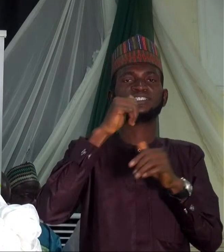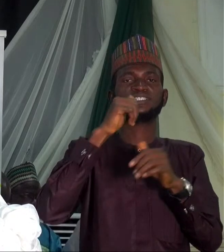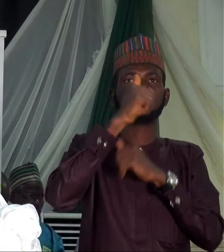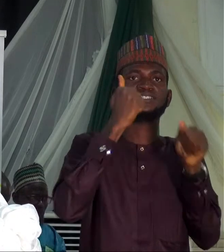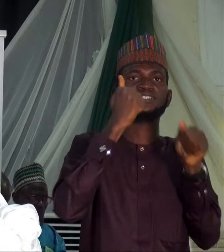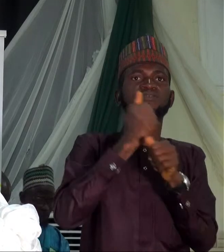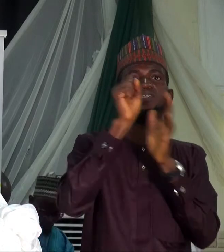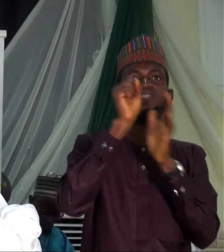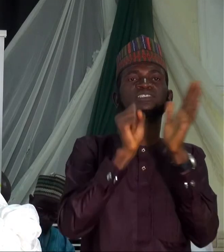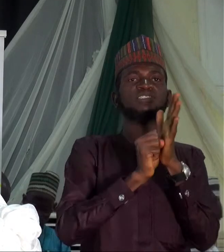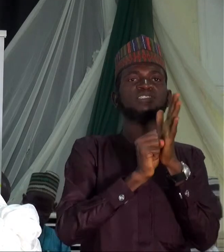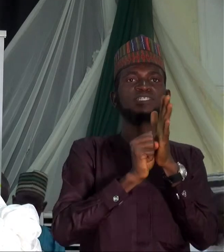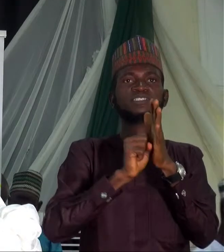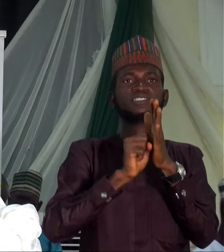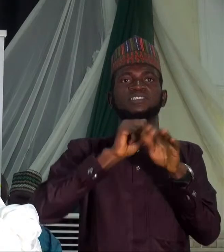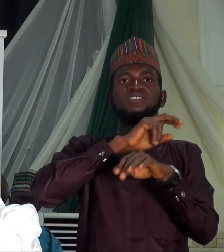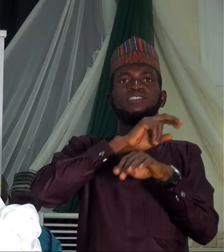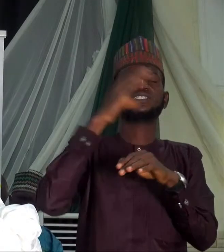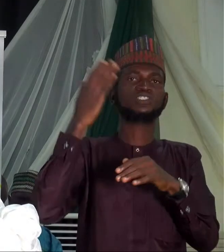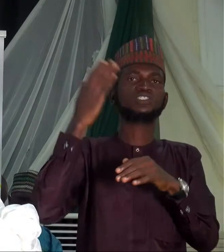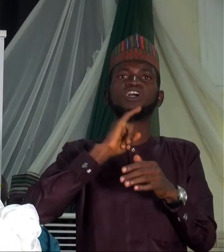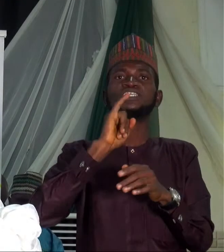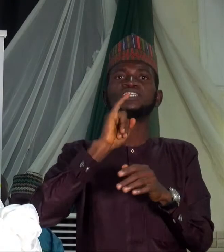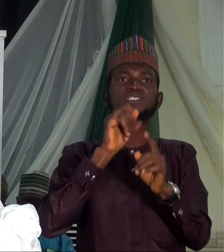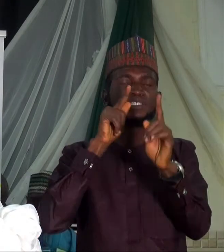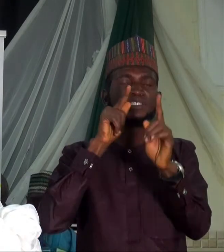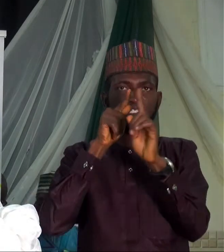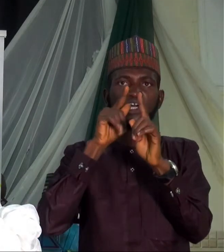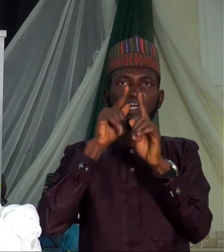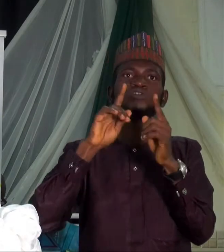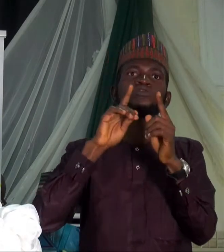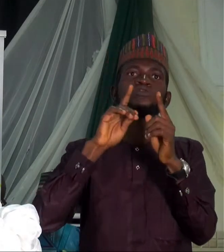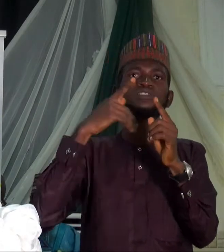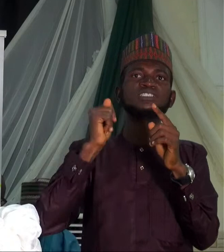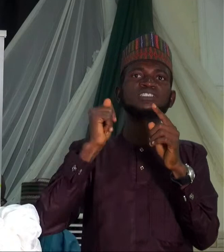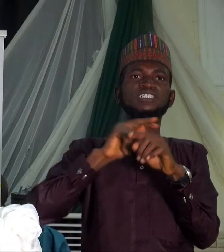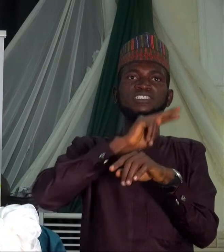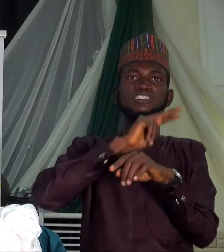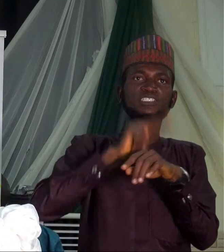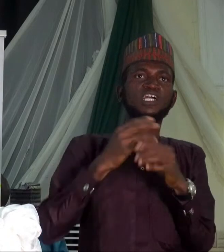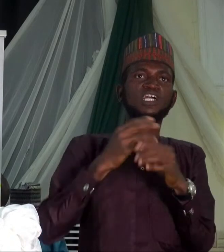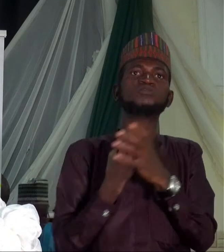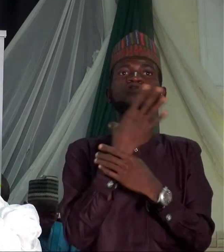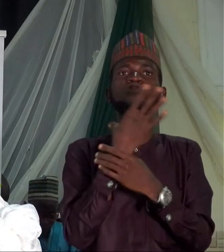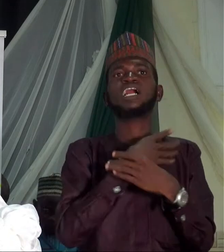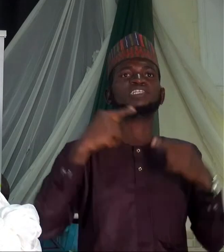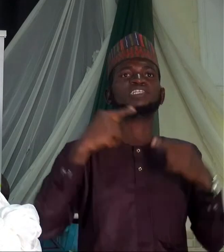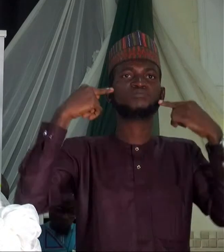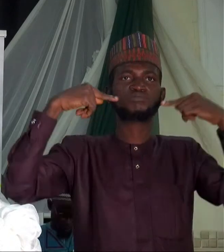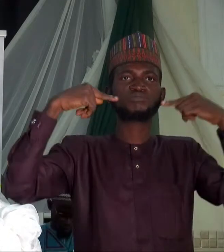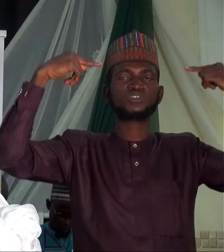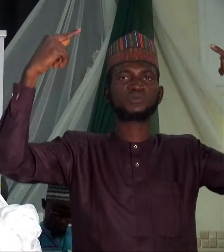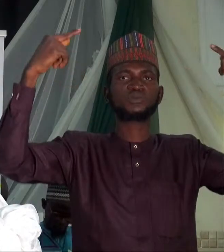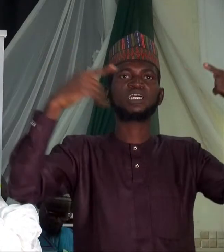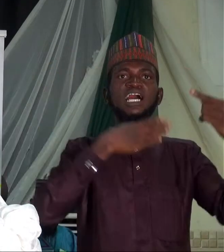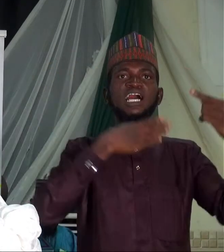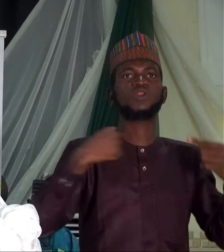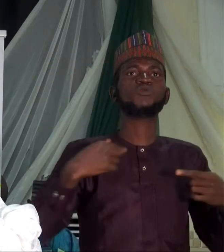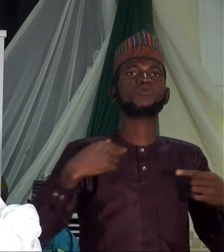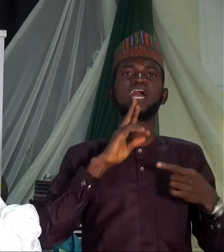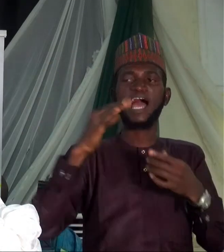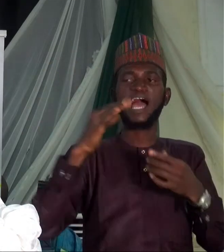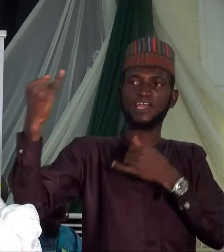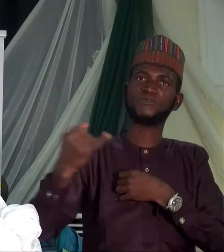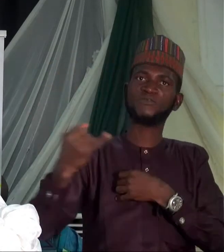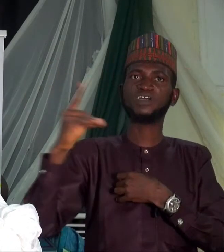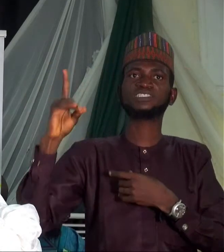toward national stability, growth, and prosperity. And we have invited two leading